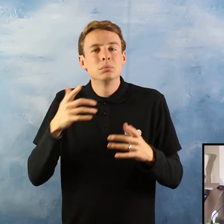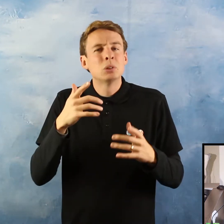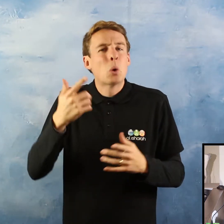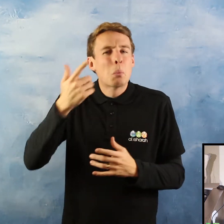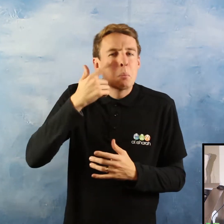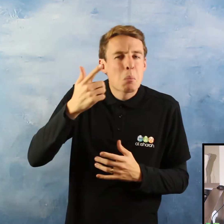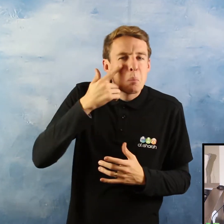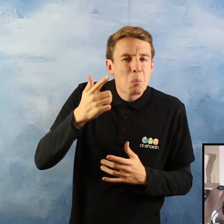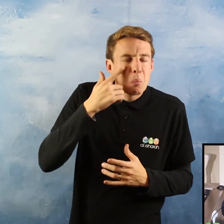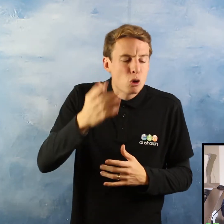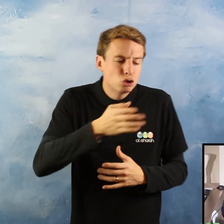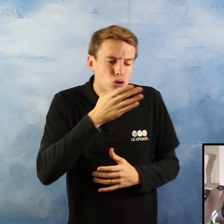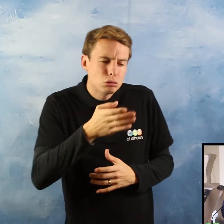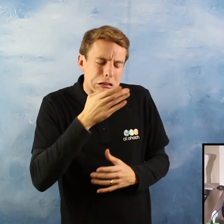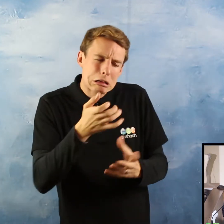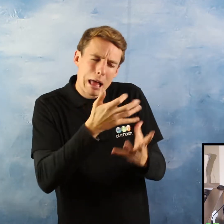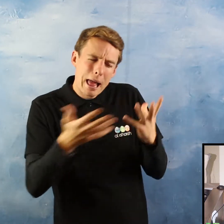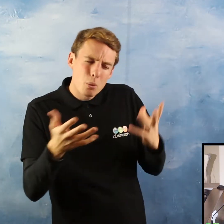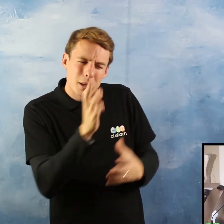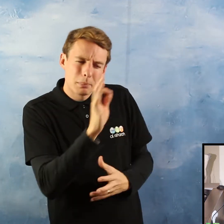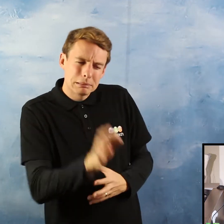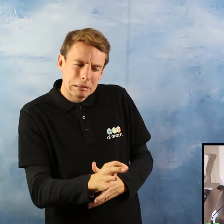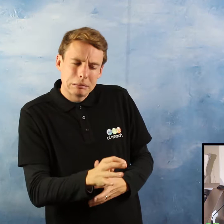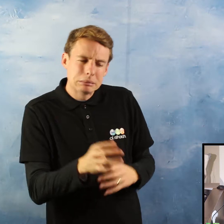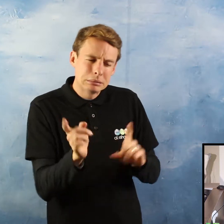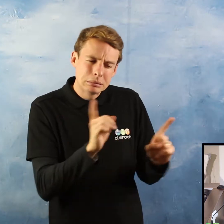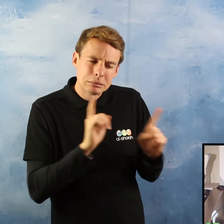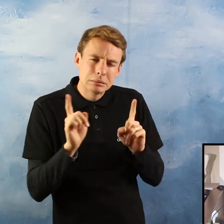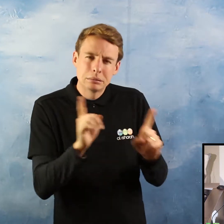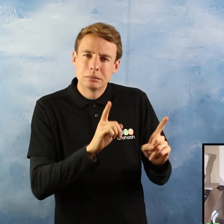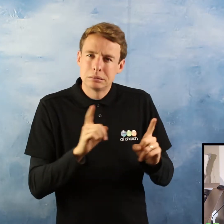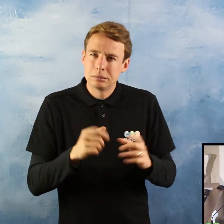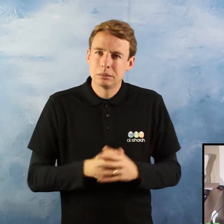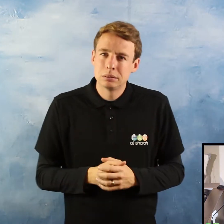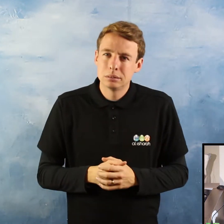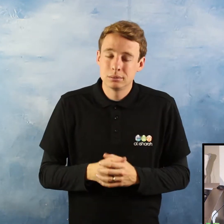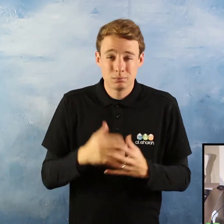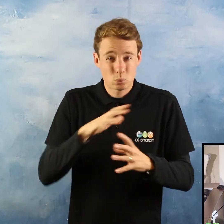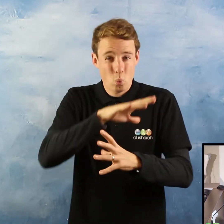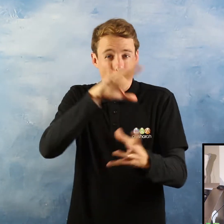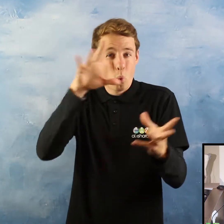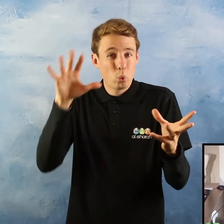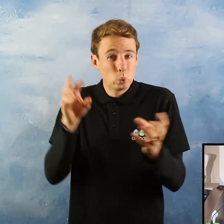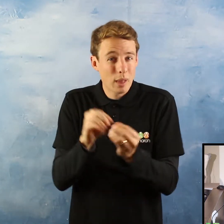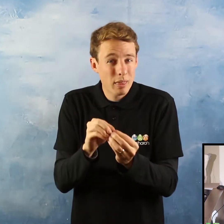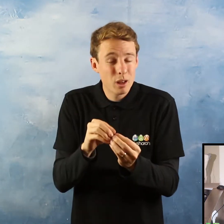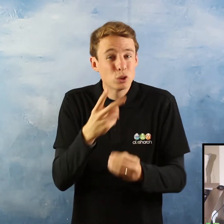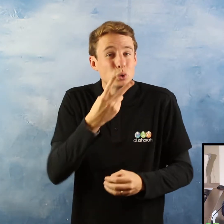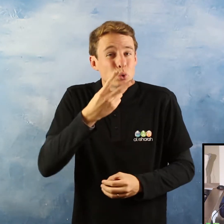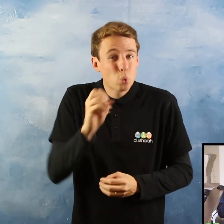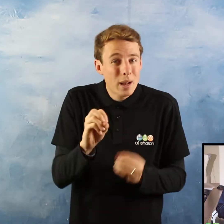from 592 studies, including 20 million